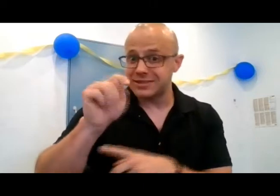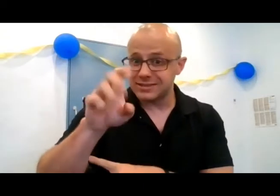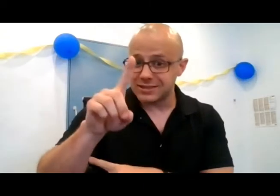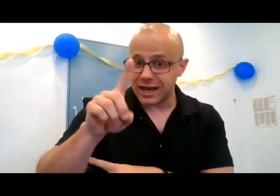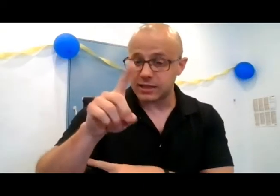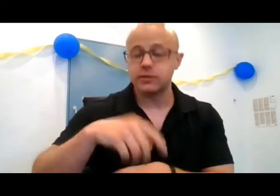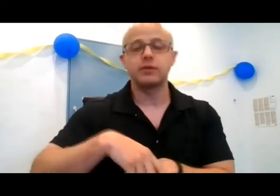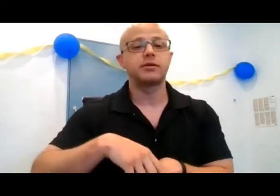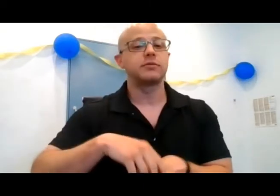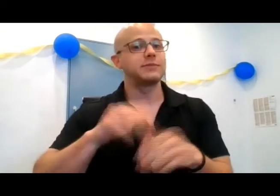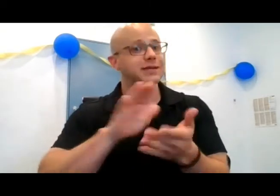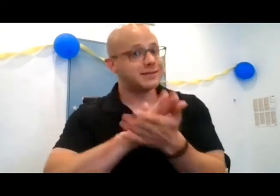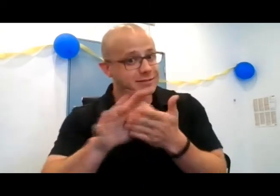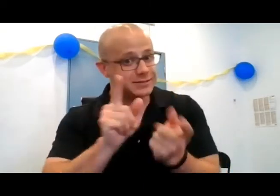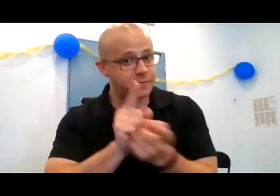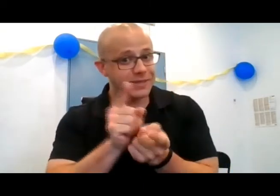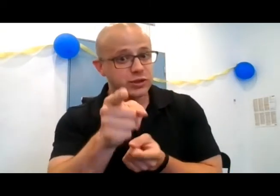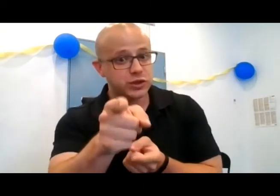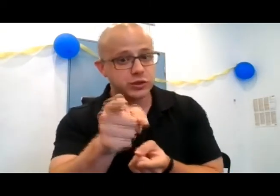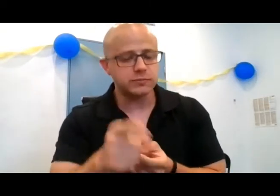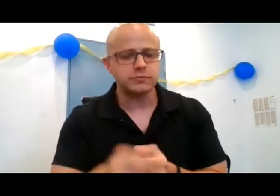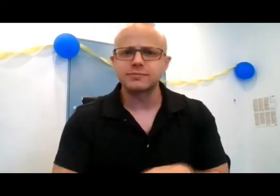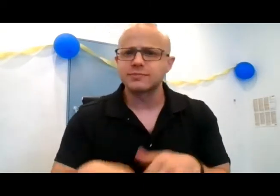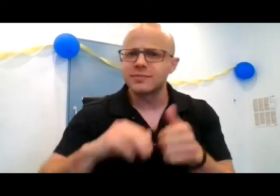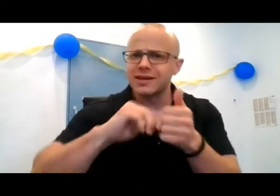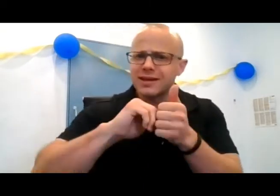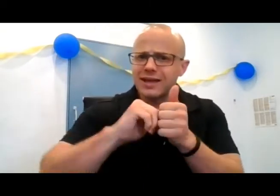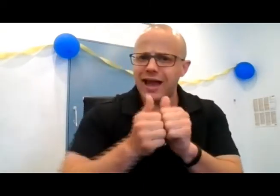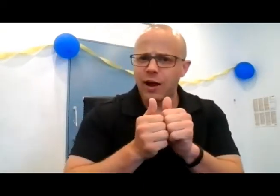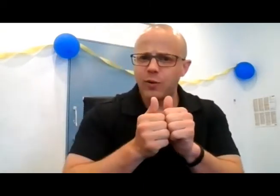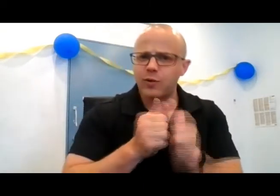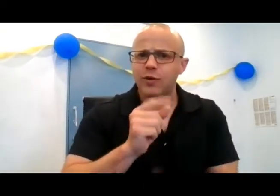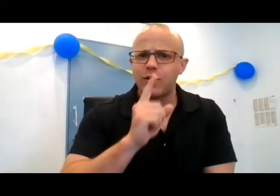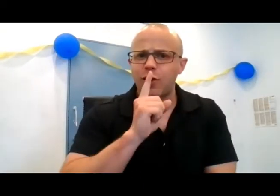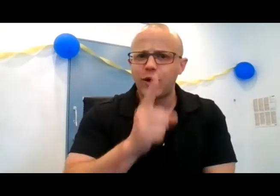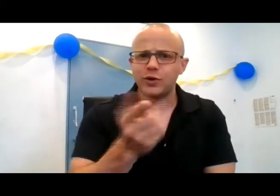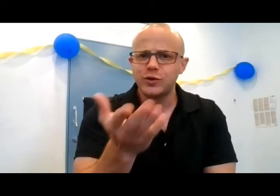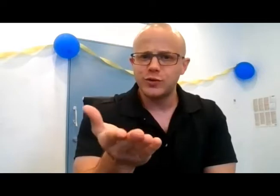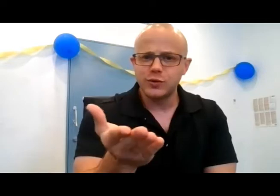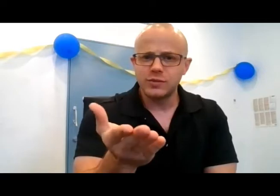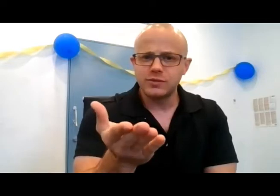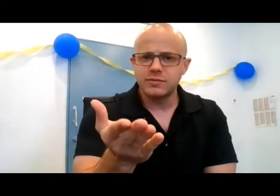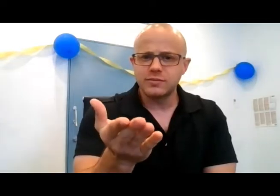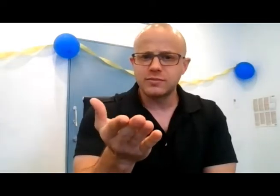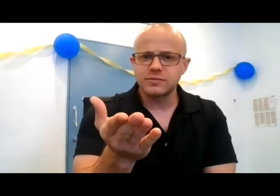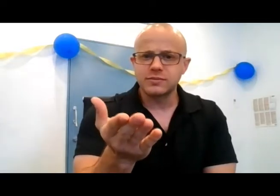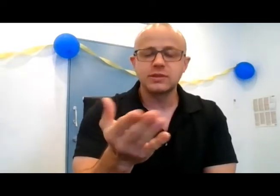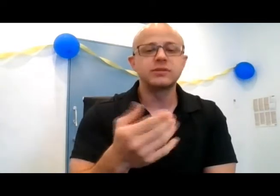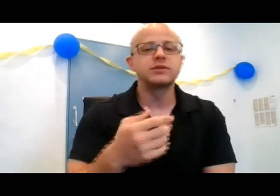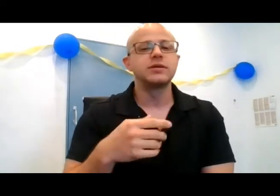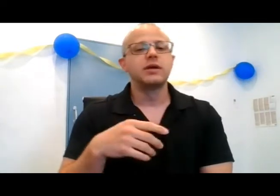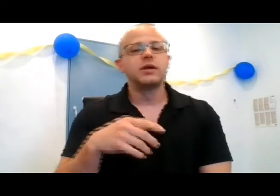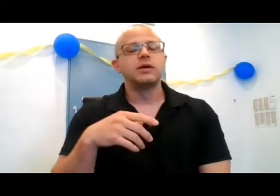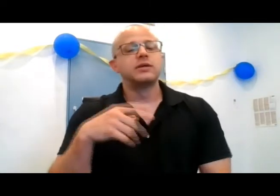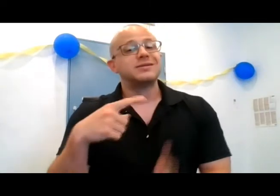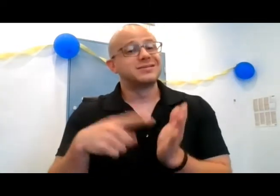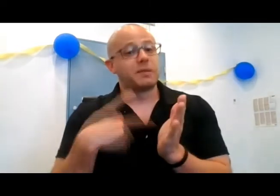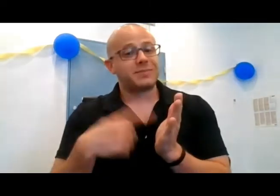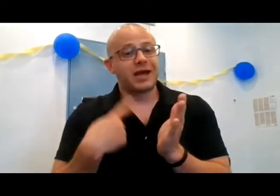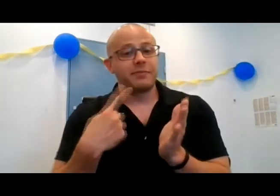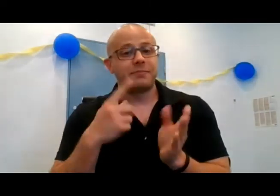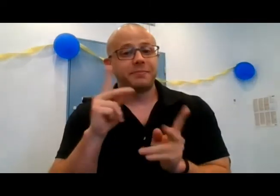For example, hi, my name is Ted. Nice to meet you. How are you?